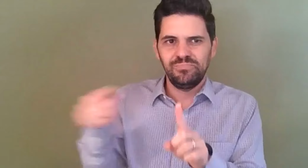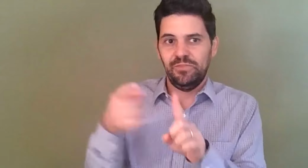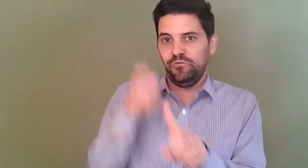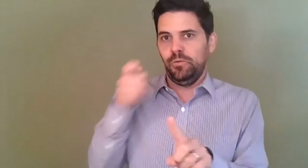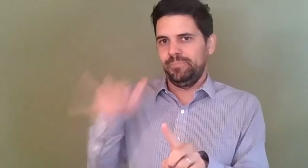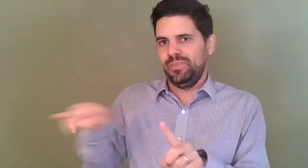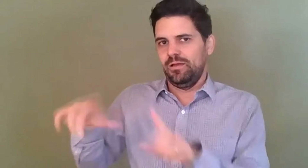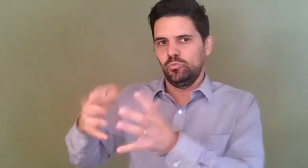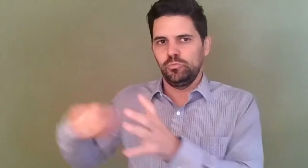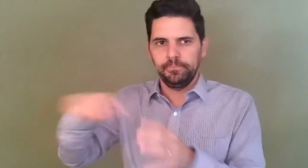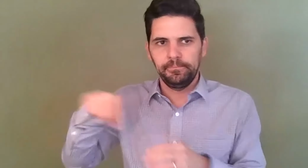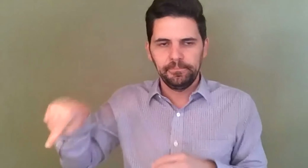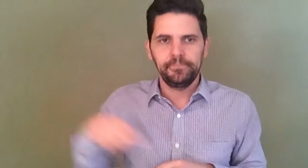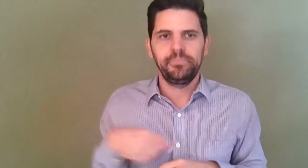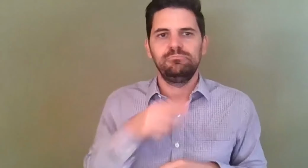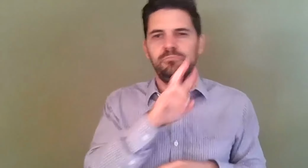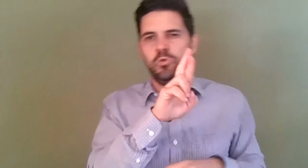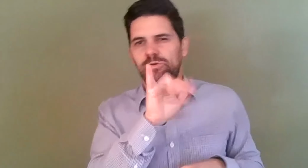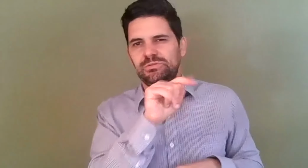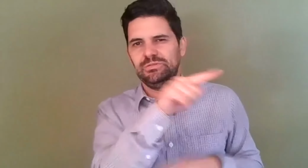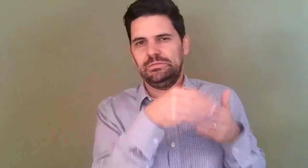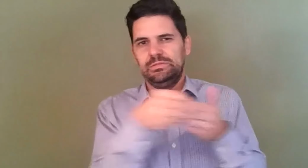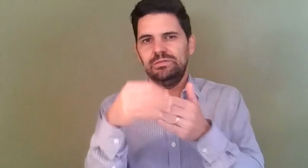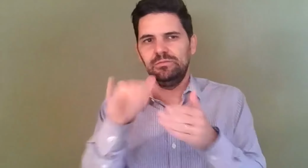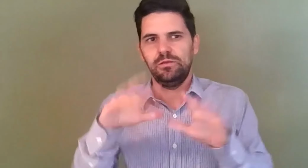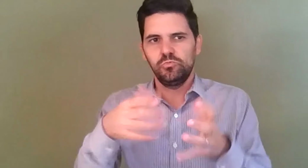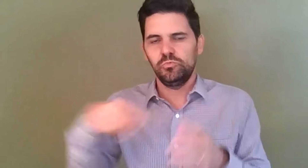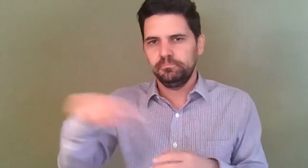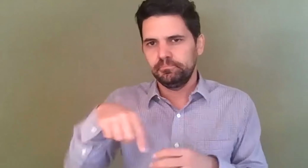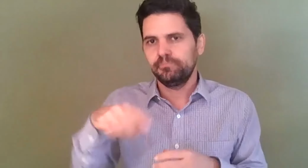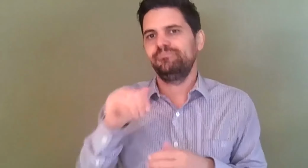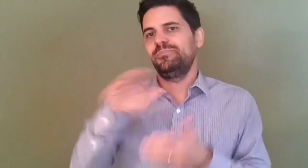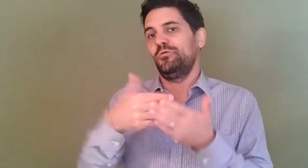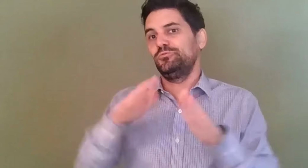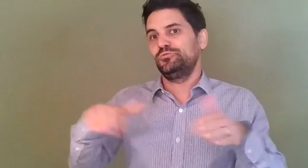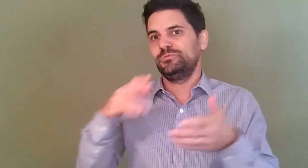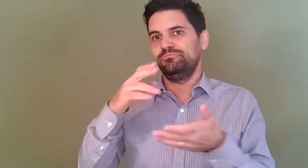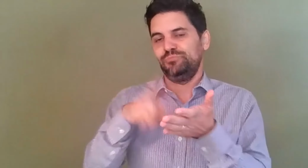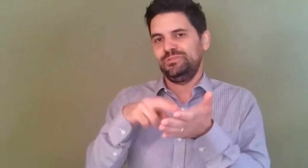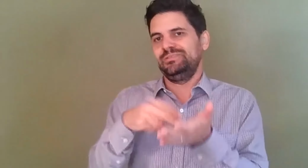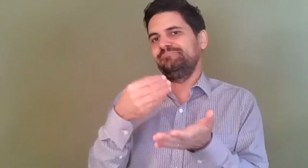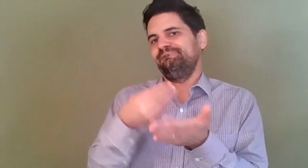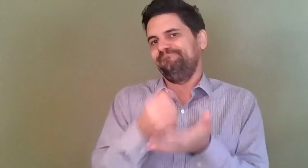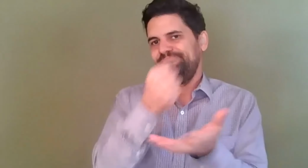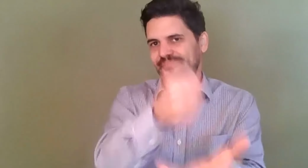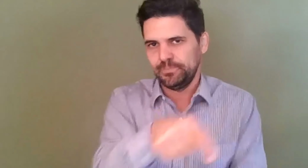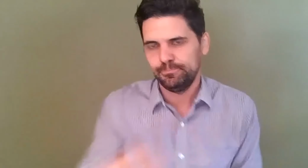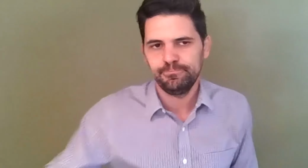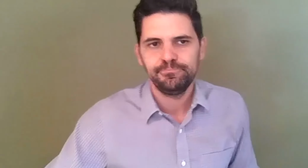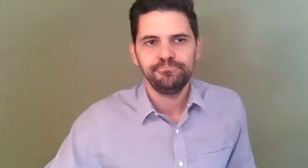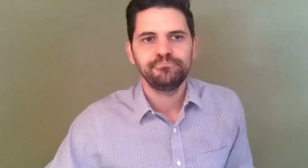the innovators presenting for us today are members of our Sign Language Storybook cohort, led by RIT's